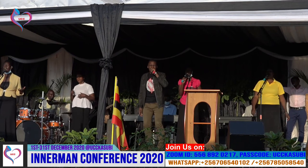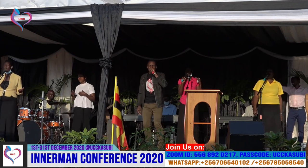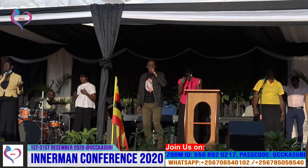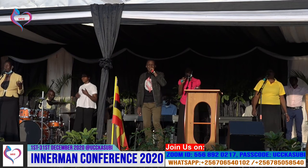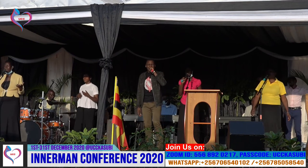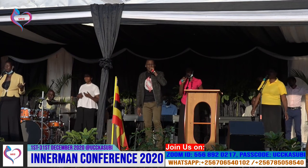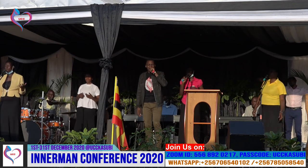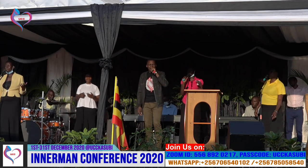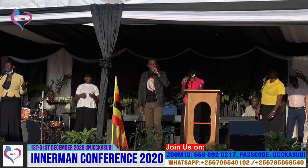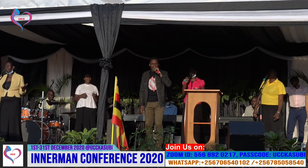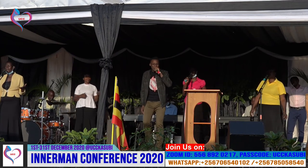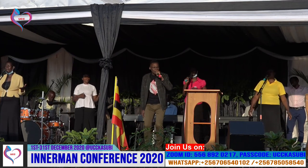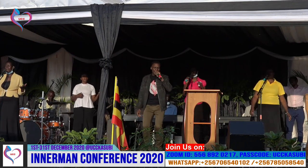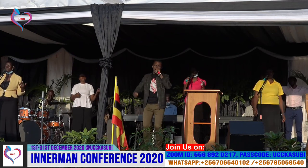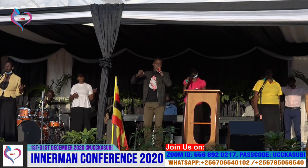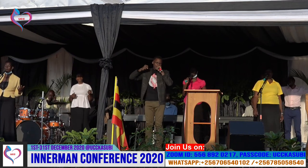Jayana